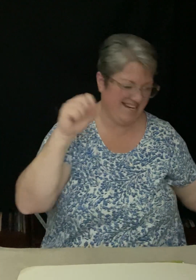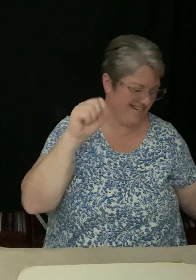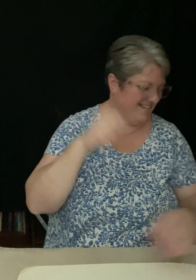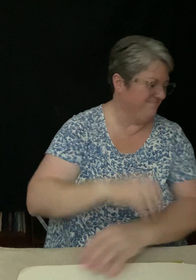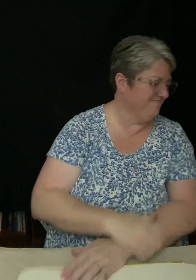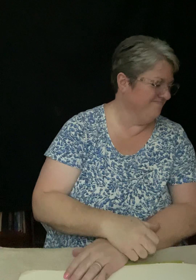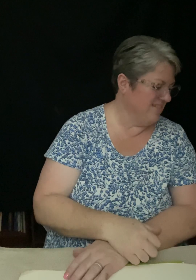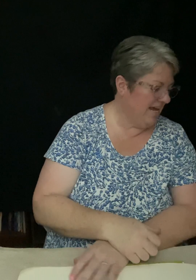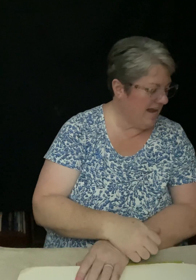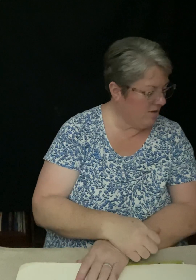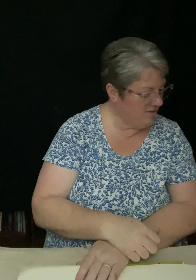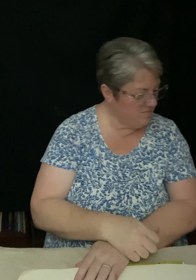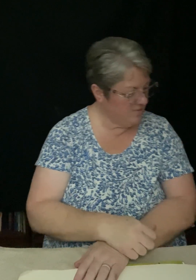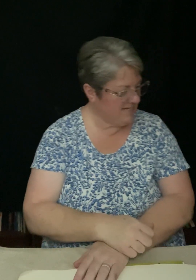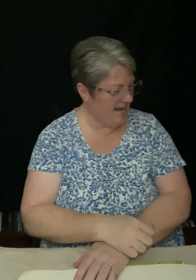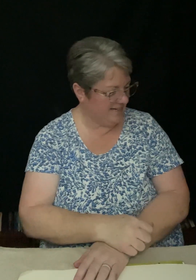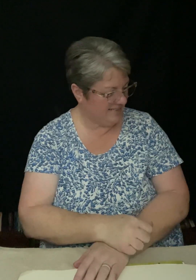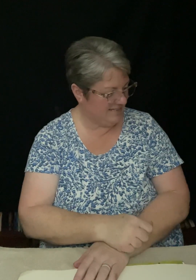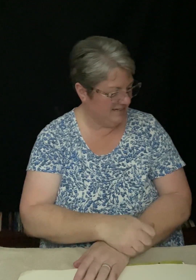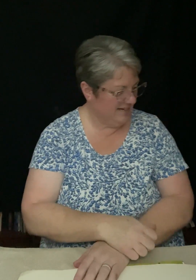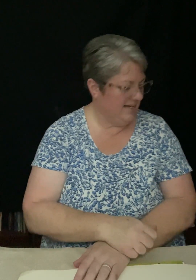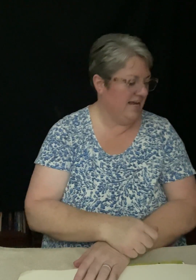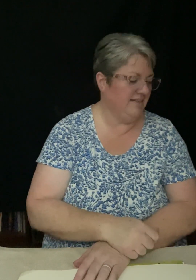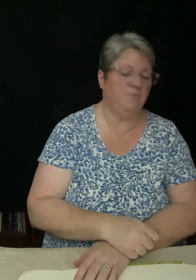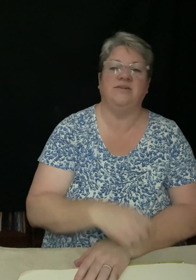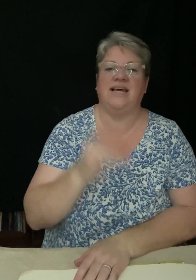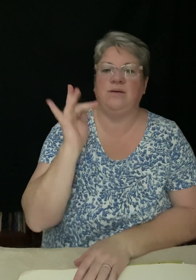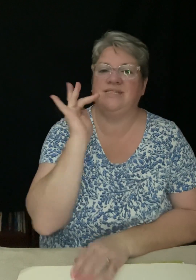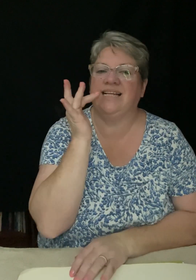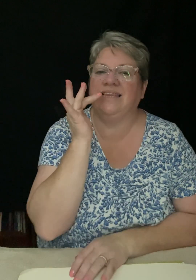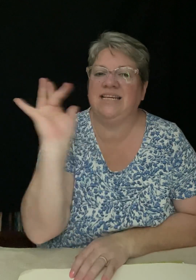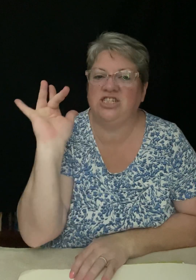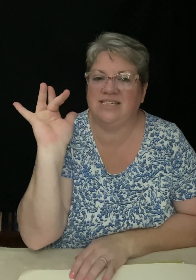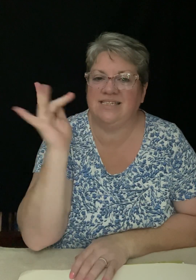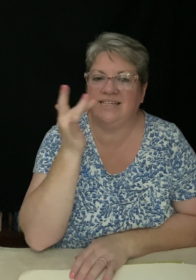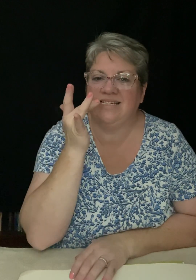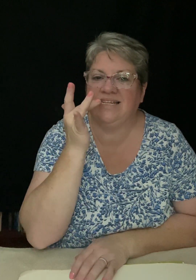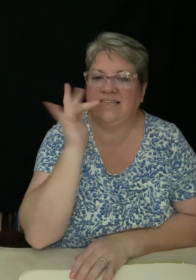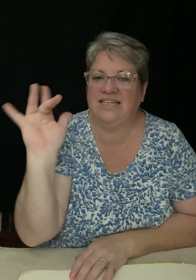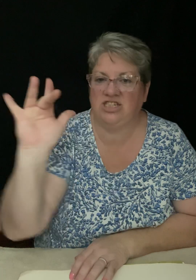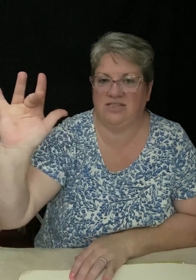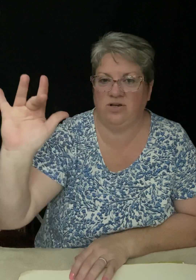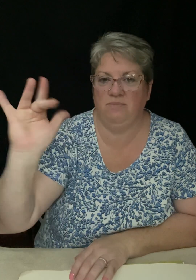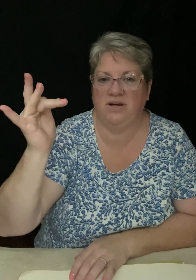did. And how did the moon taste? And Little Bear said, it was delicious. Delicious. So your middle